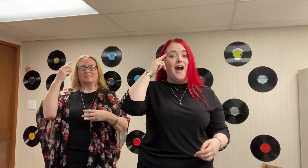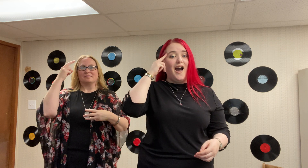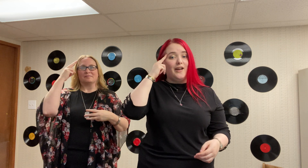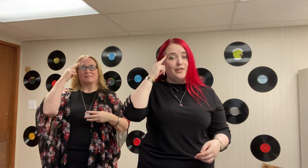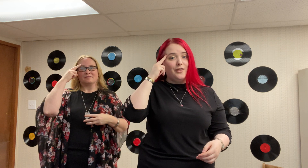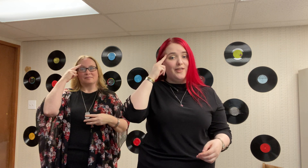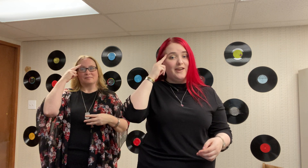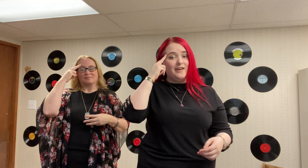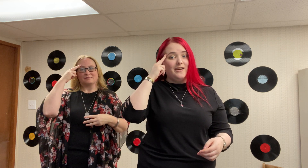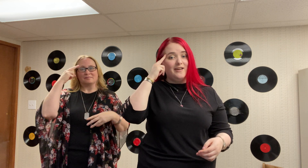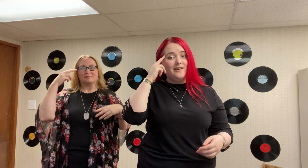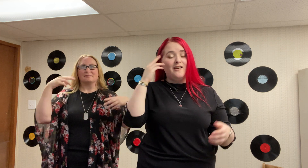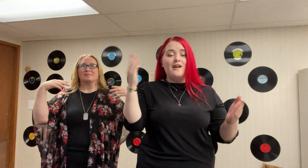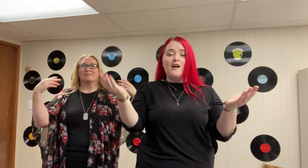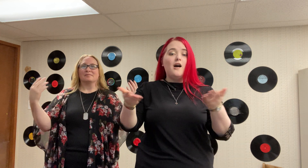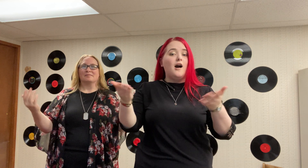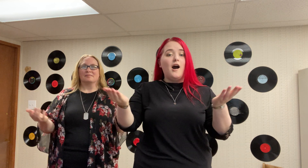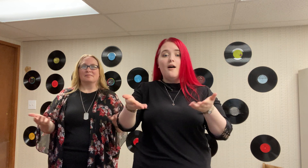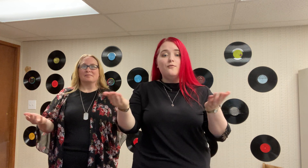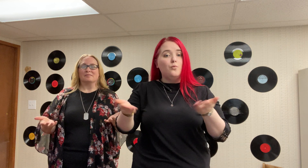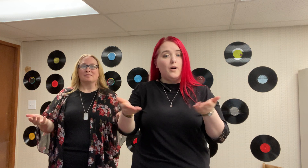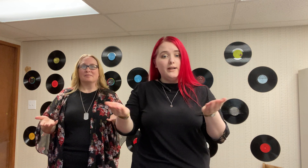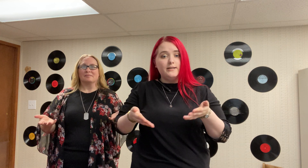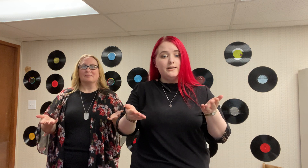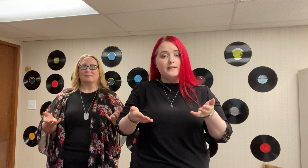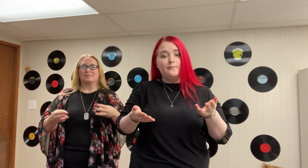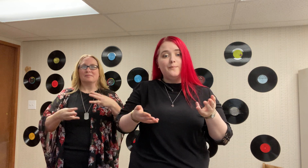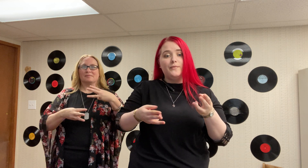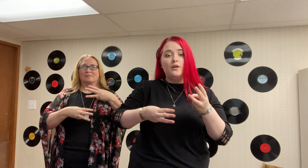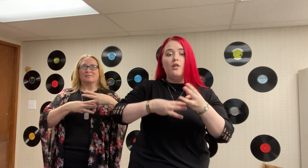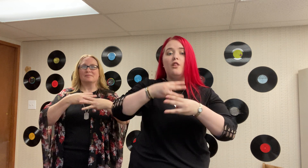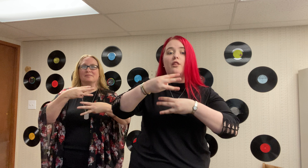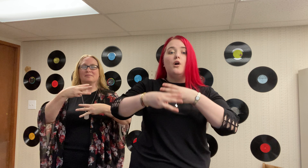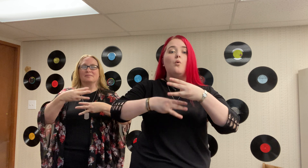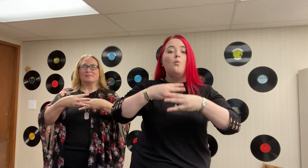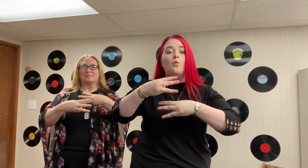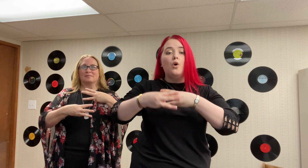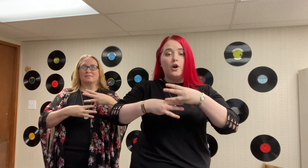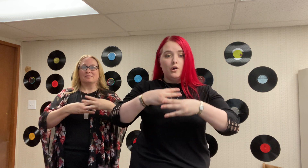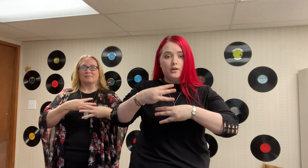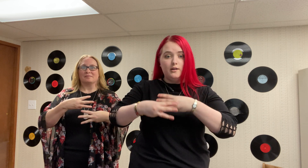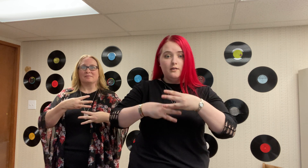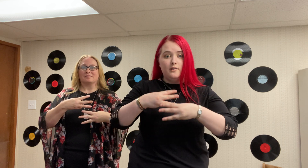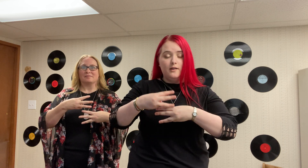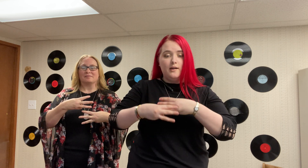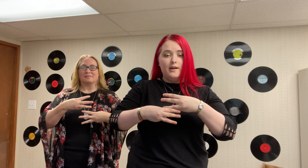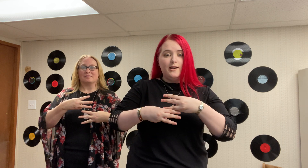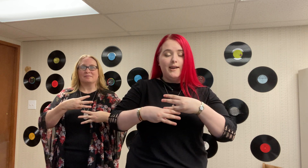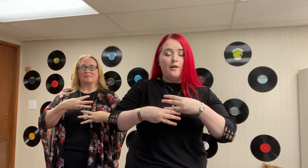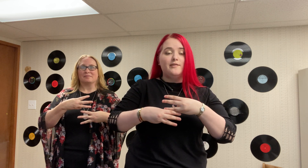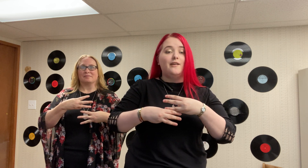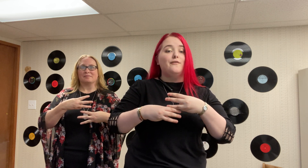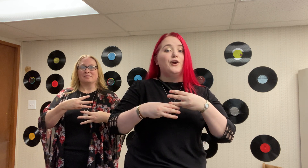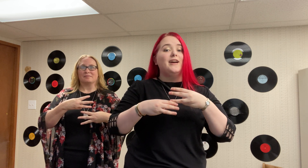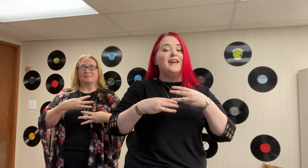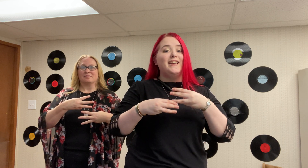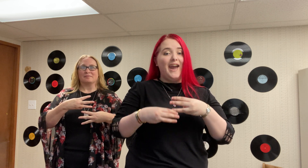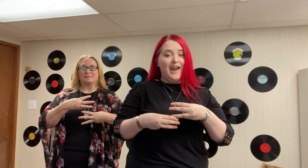I think of what the world. Now the sign for